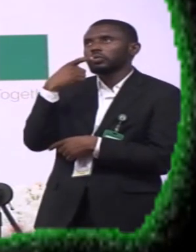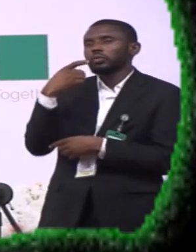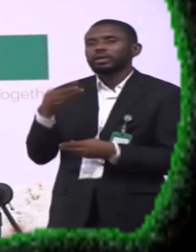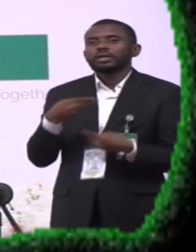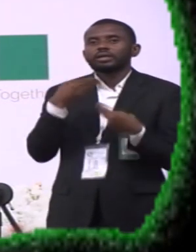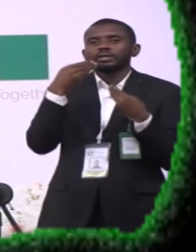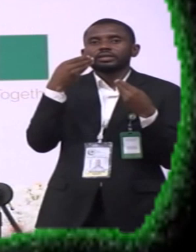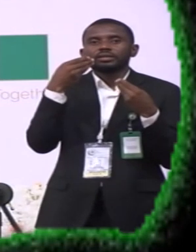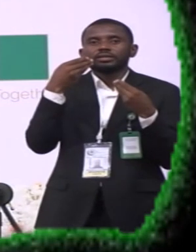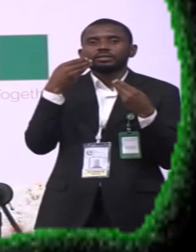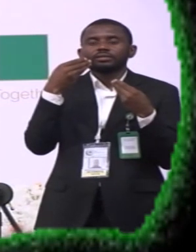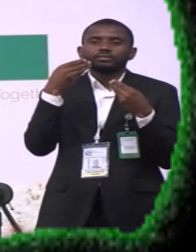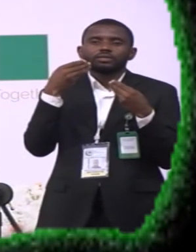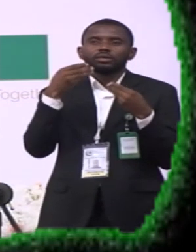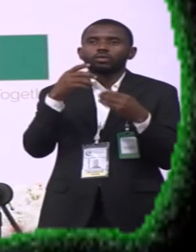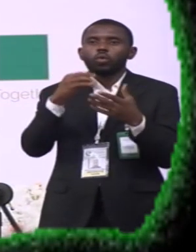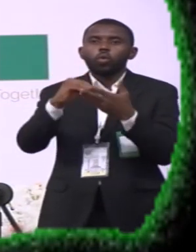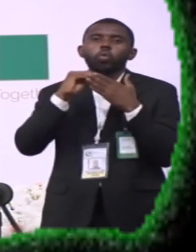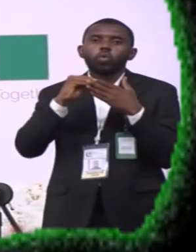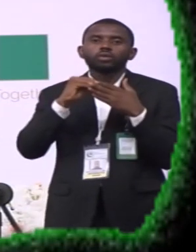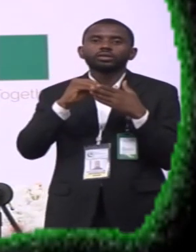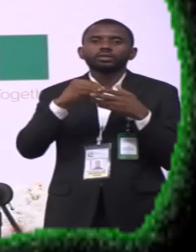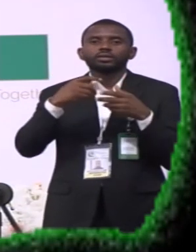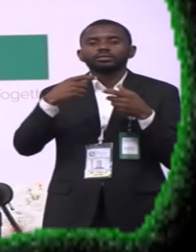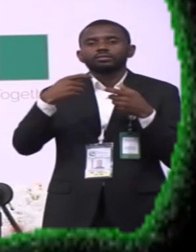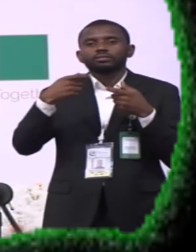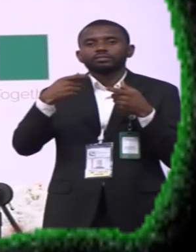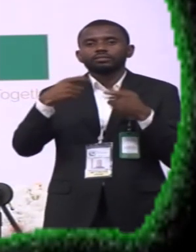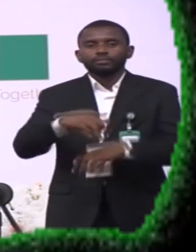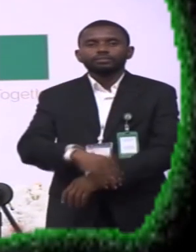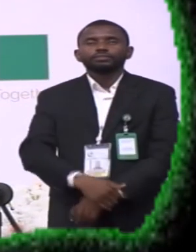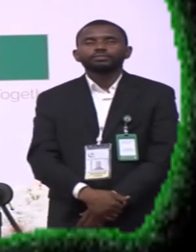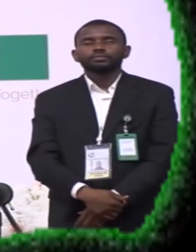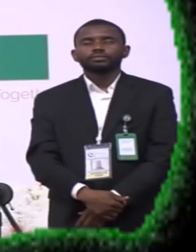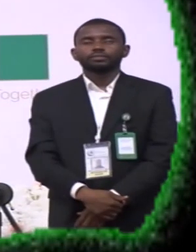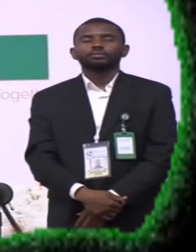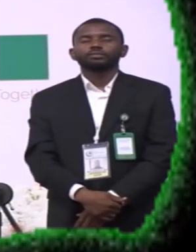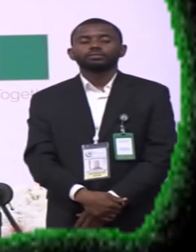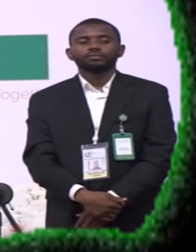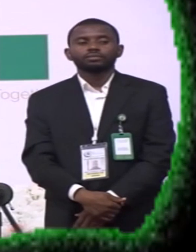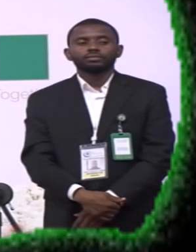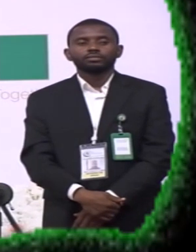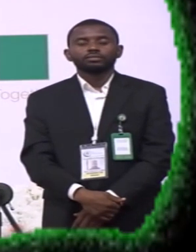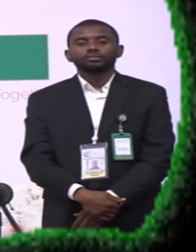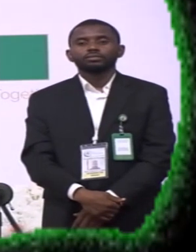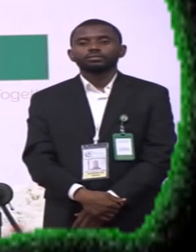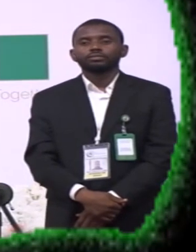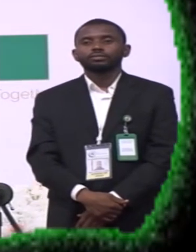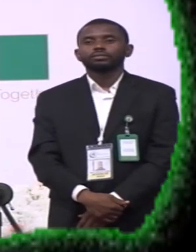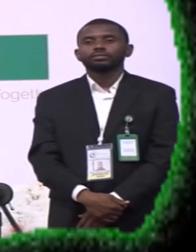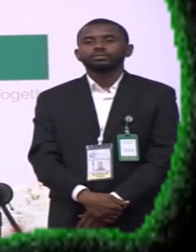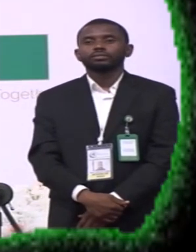tashaw, wa tanzi'ul mulka mimman tashaw, wa tu'izzu man tashaw, wa tuzillu